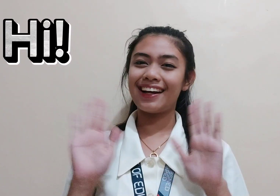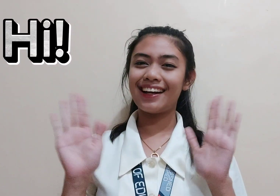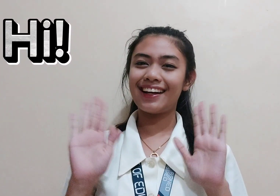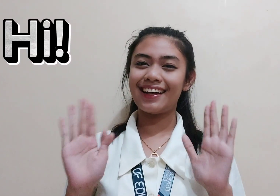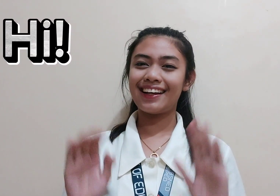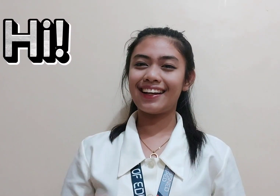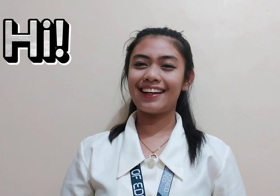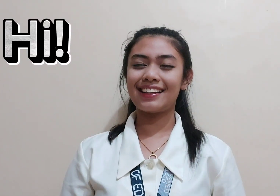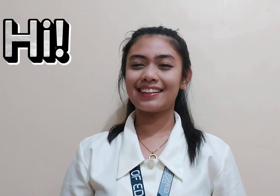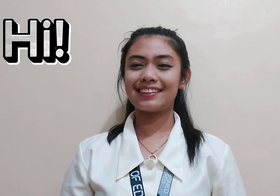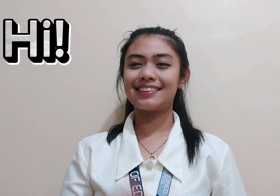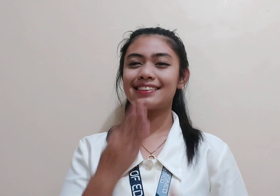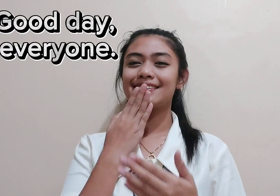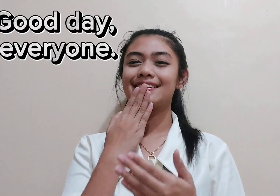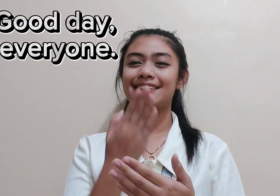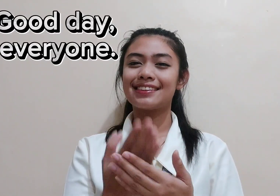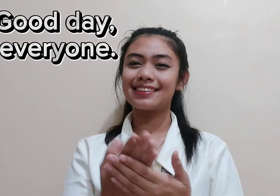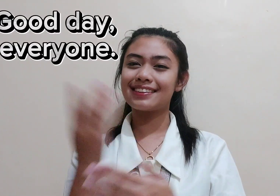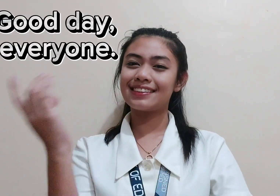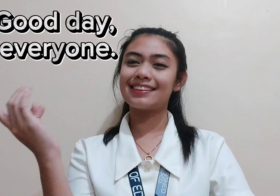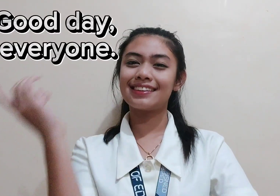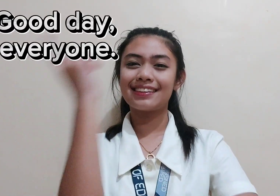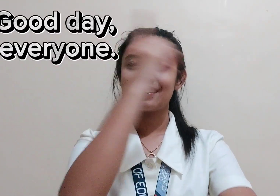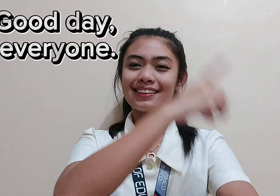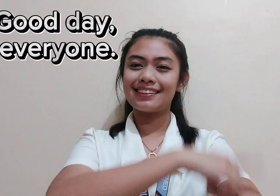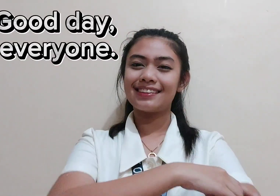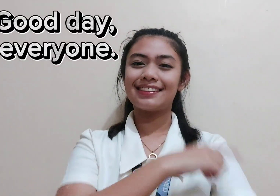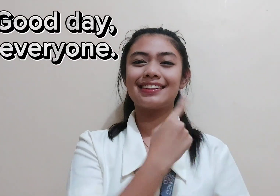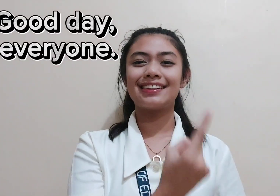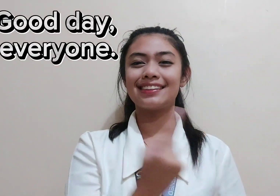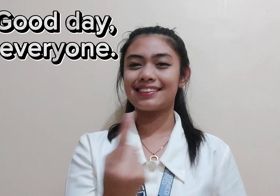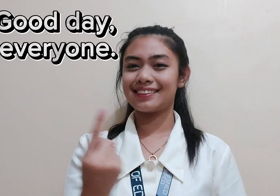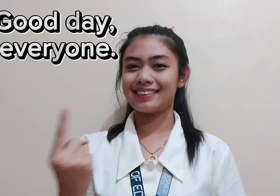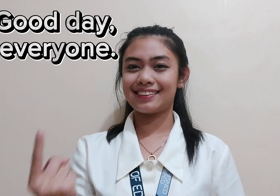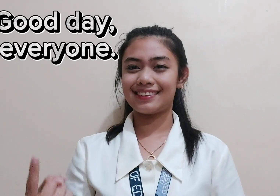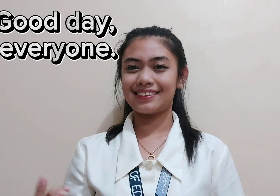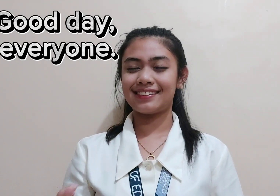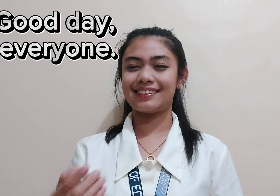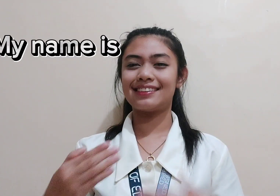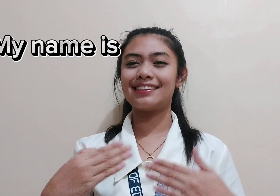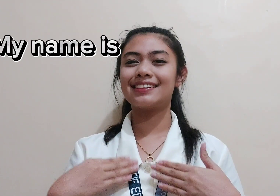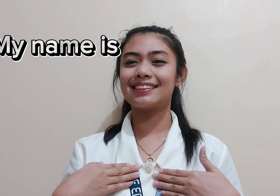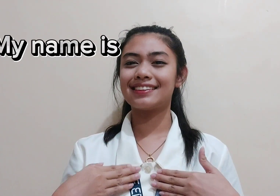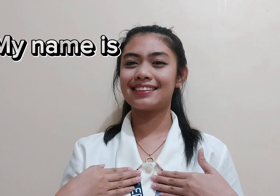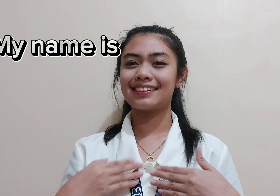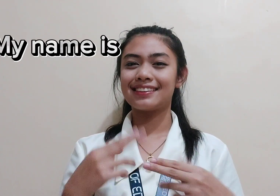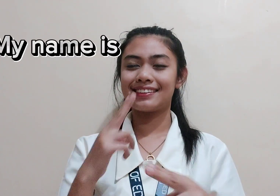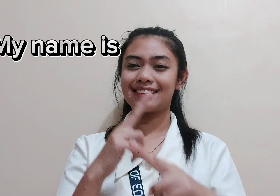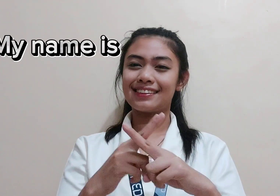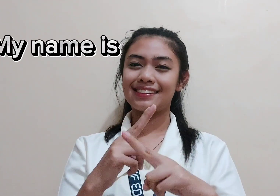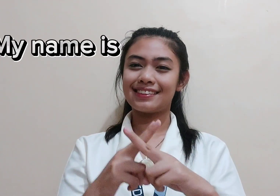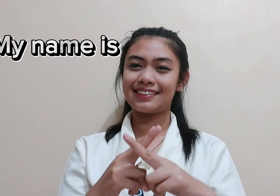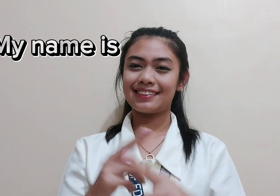Hi! Good day, everyone. My name is